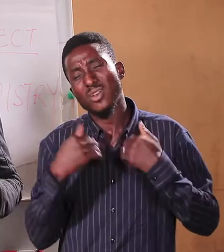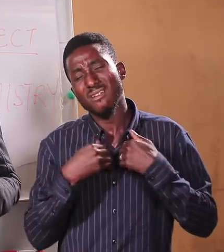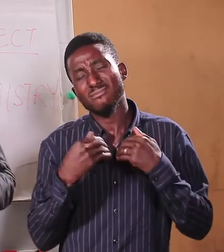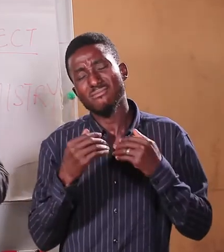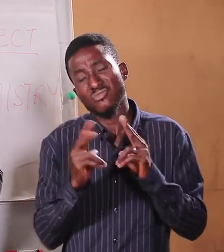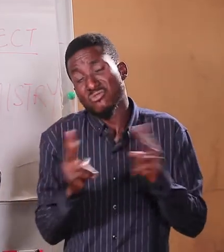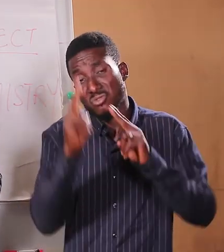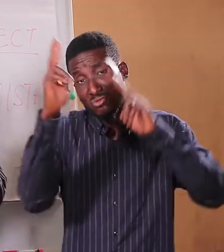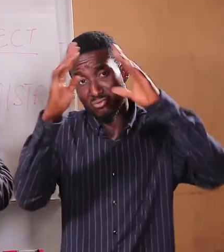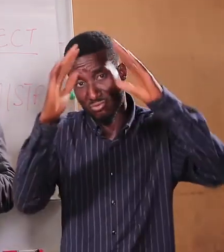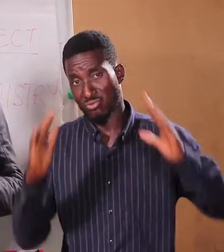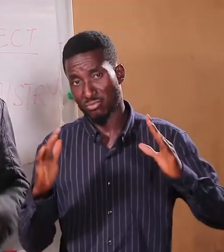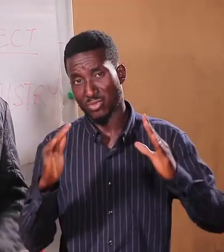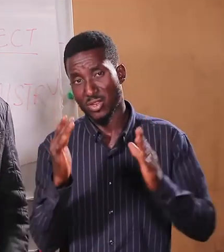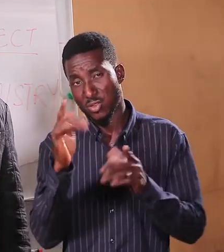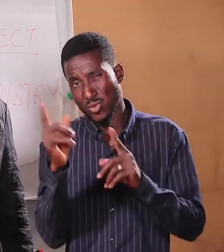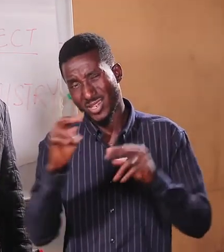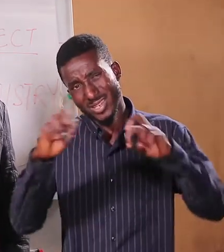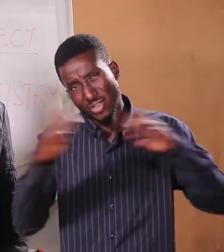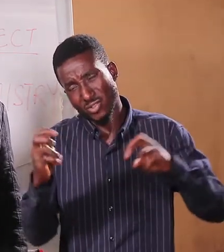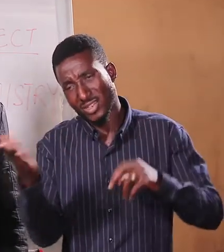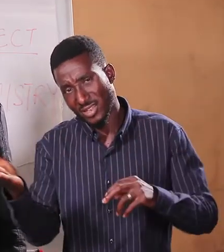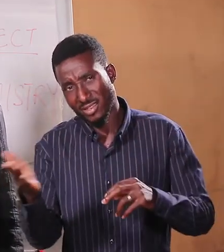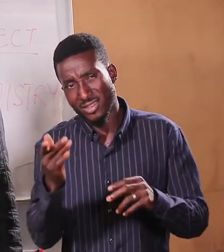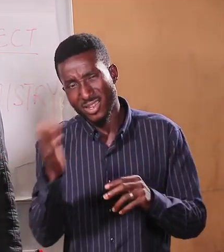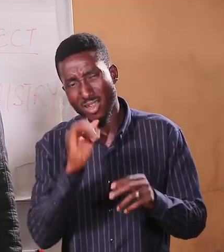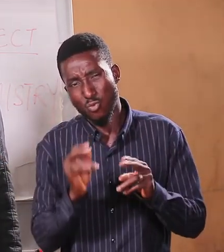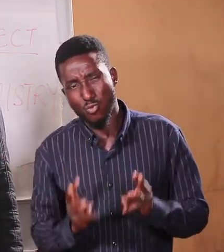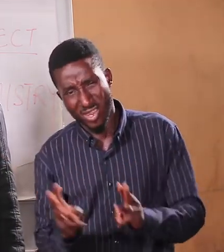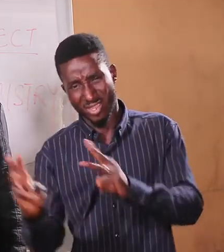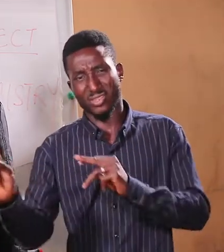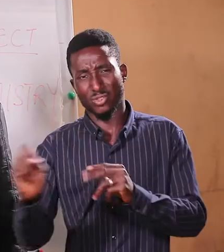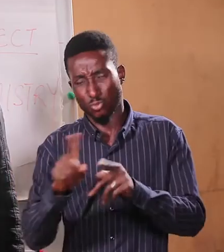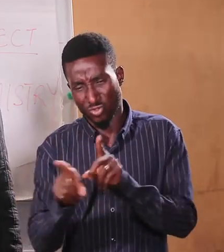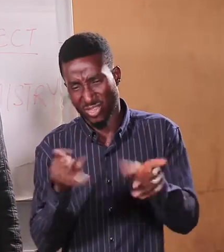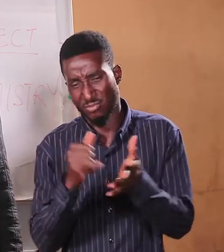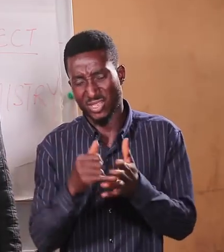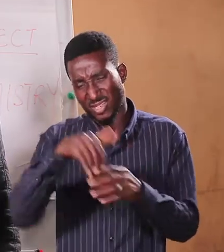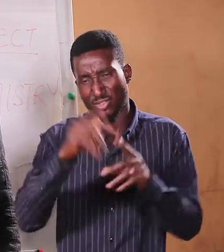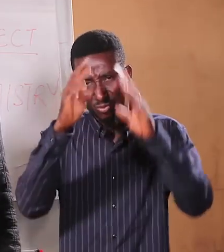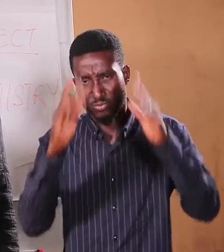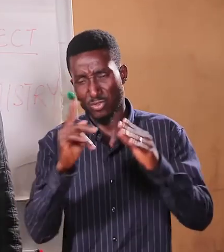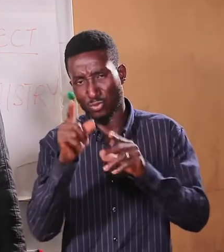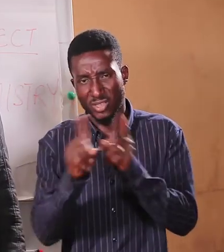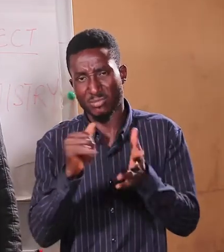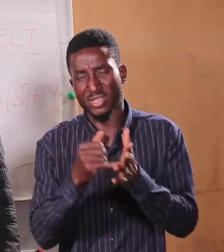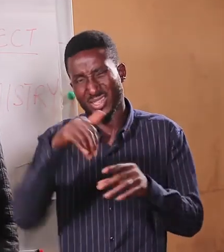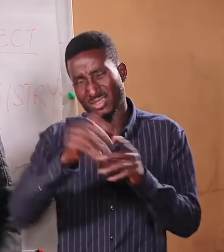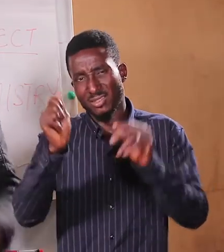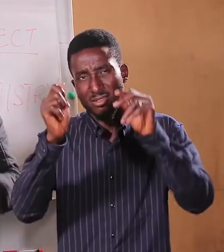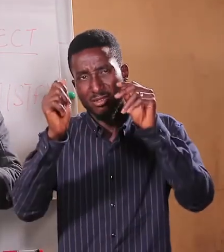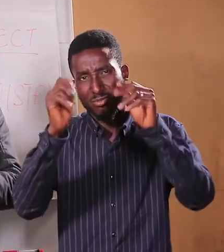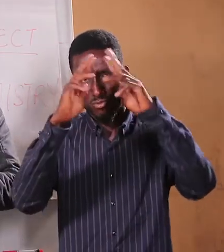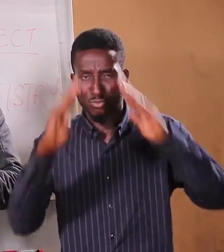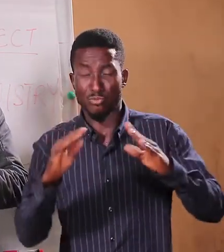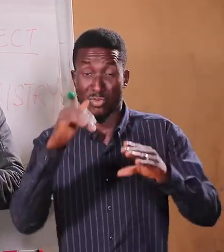the electrons are there, there's a way you can use in describing the number of rooms in a particular room. You know, in a house, you can